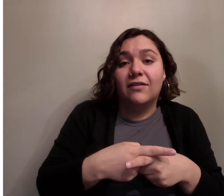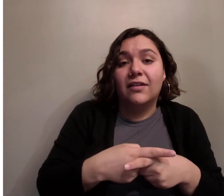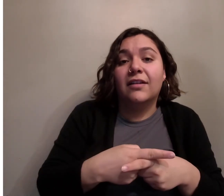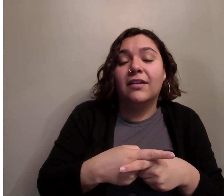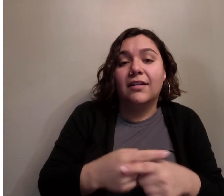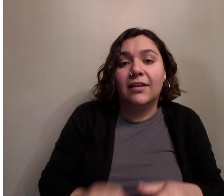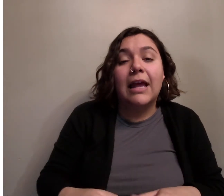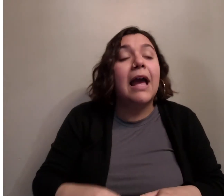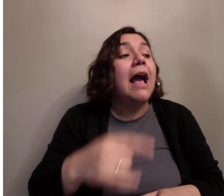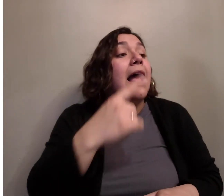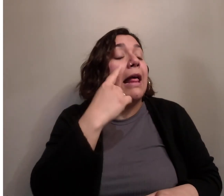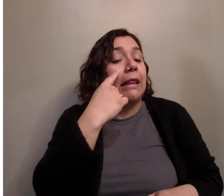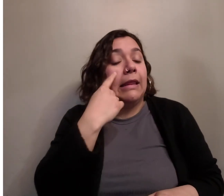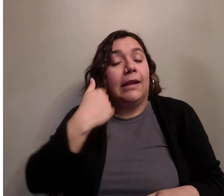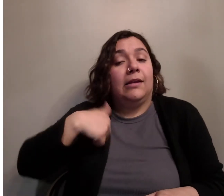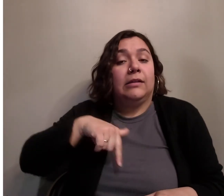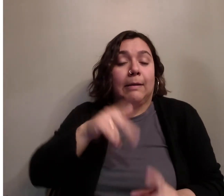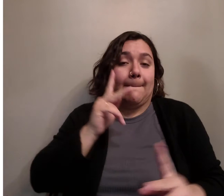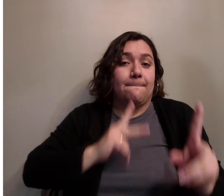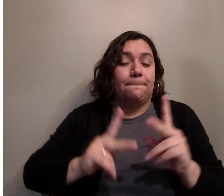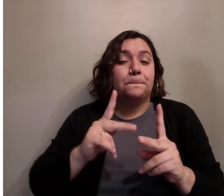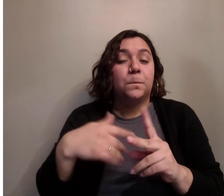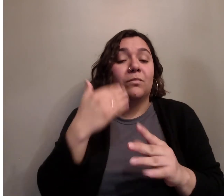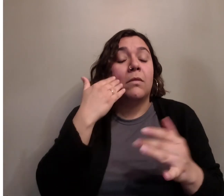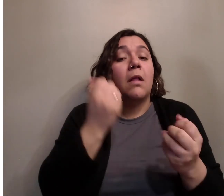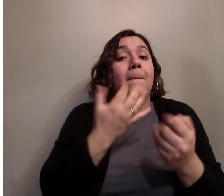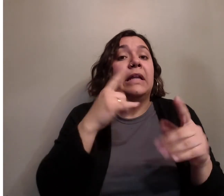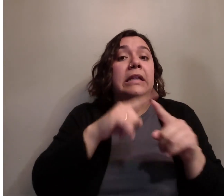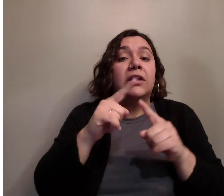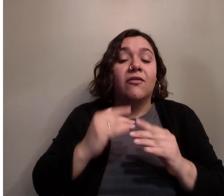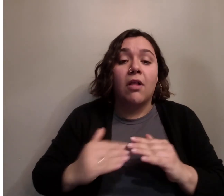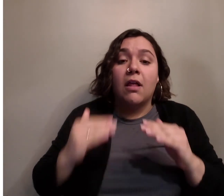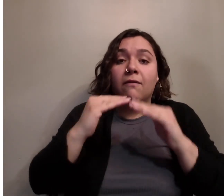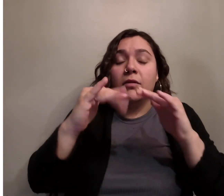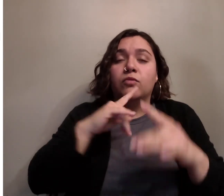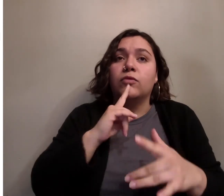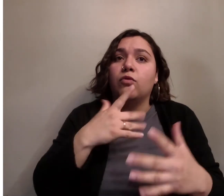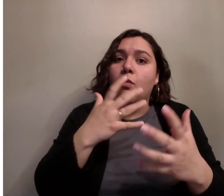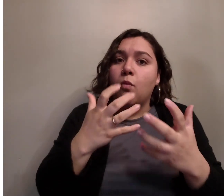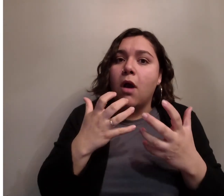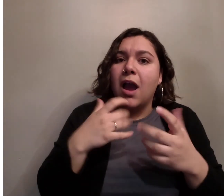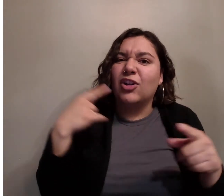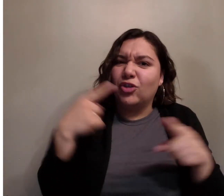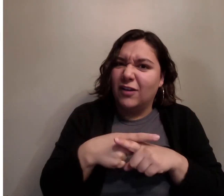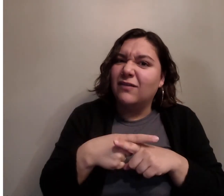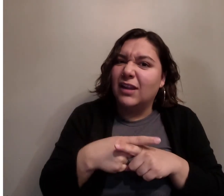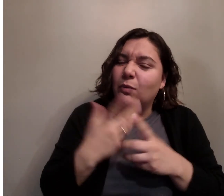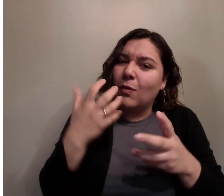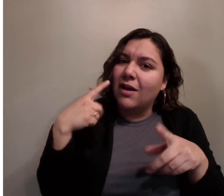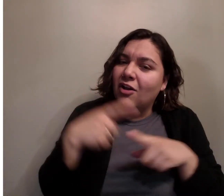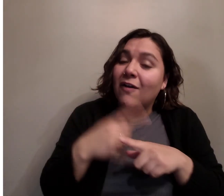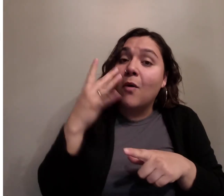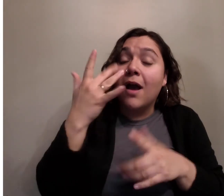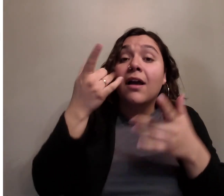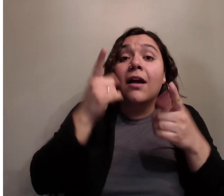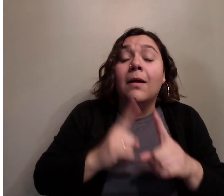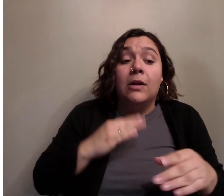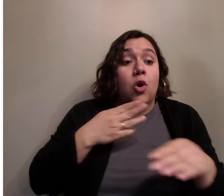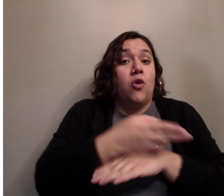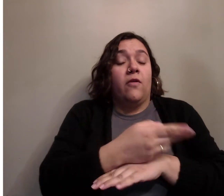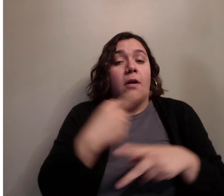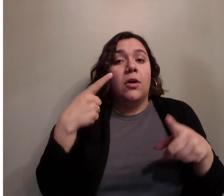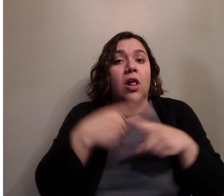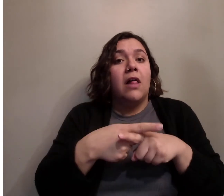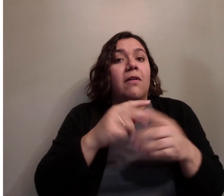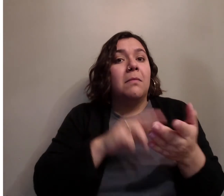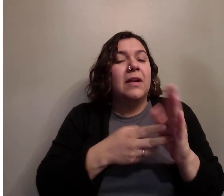there's no conflict. Right. And I think that as a species, on a lot of levels, we do crave some conflict,